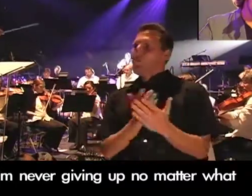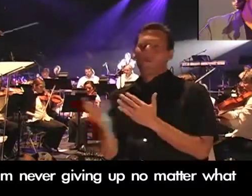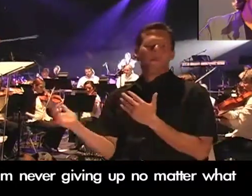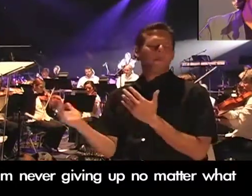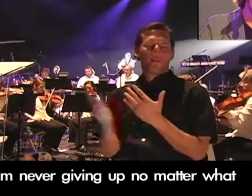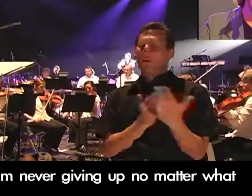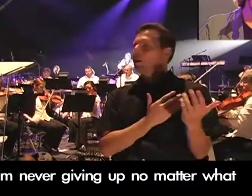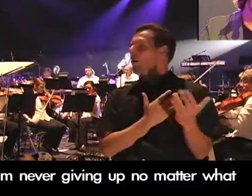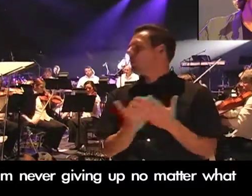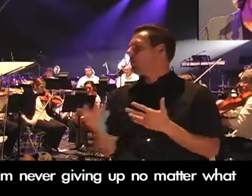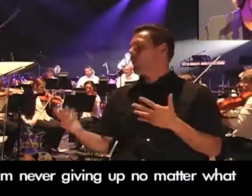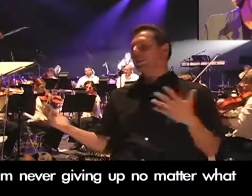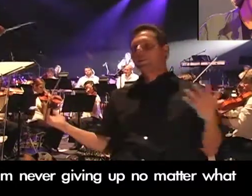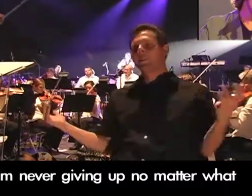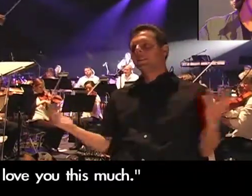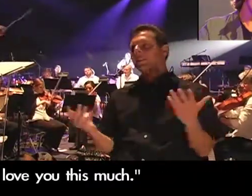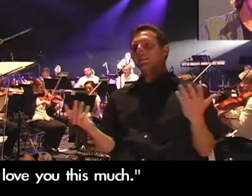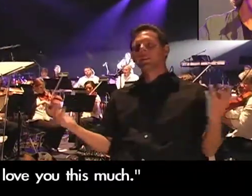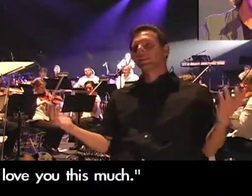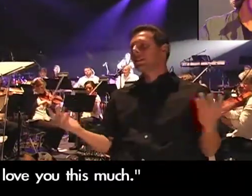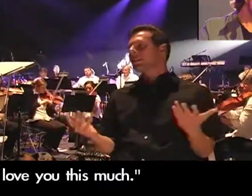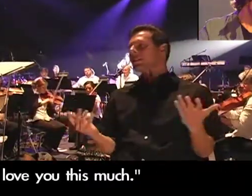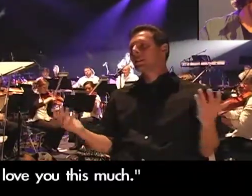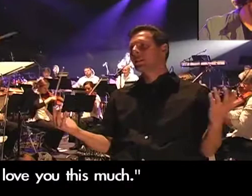No matter what.